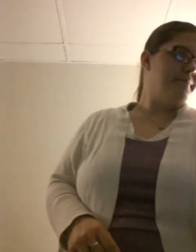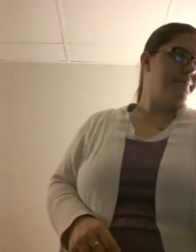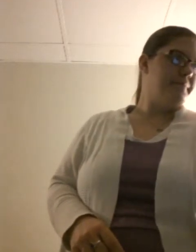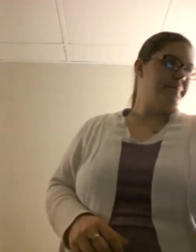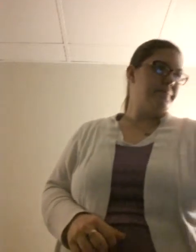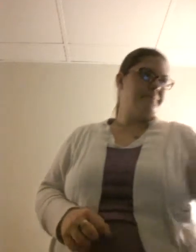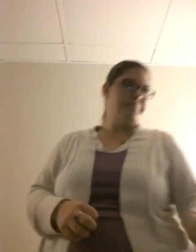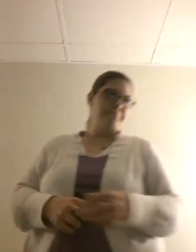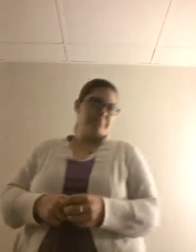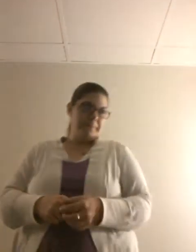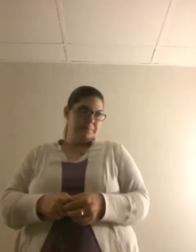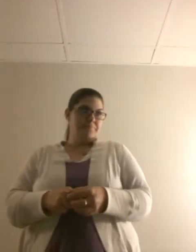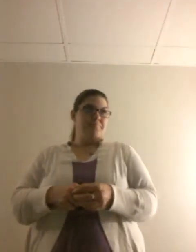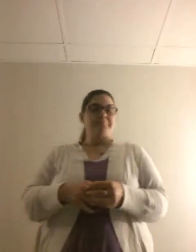can do this